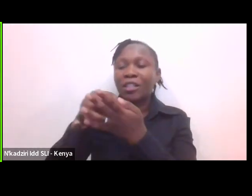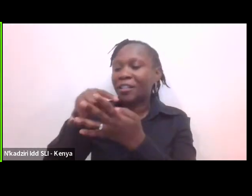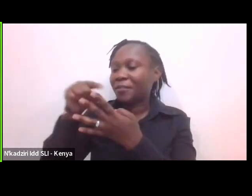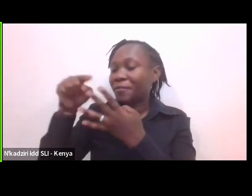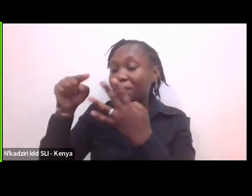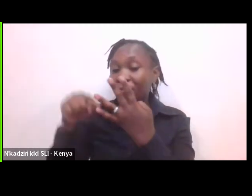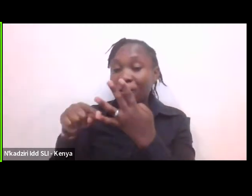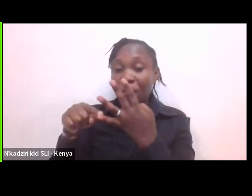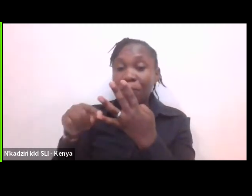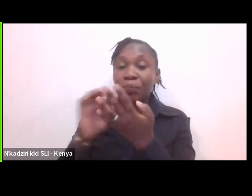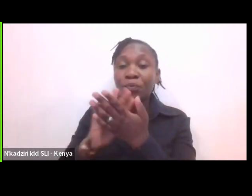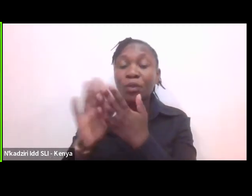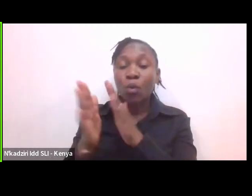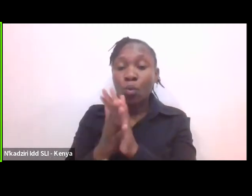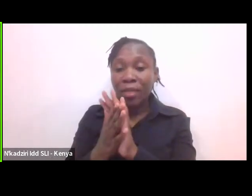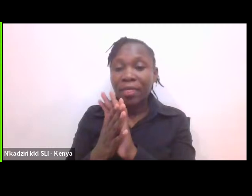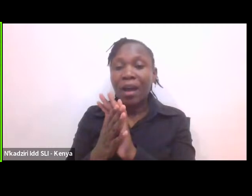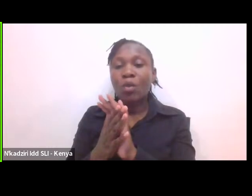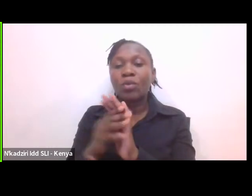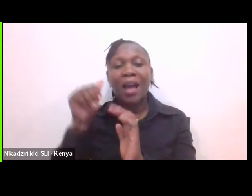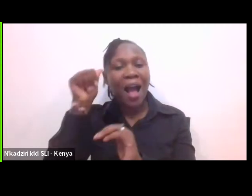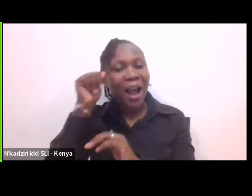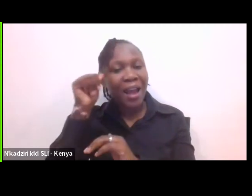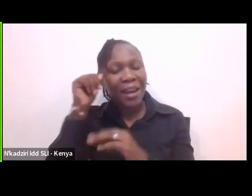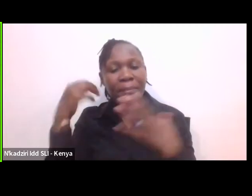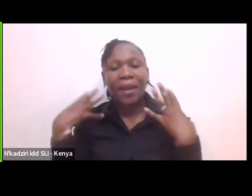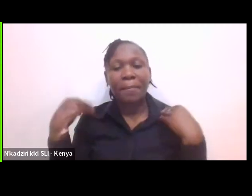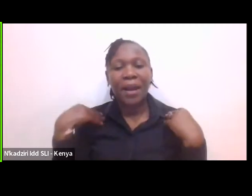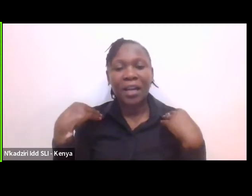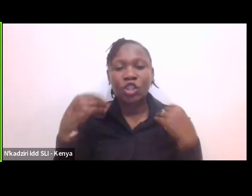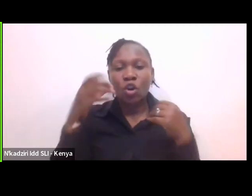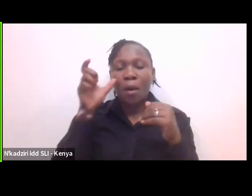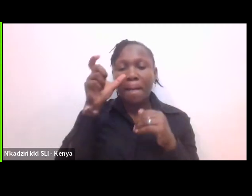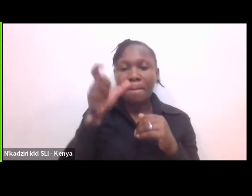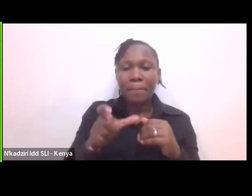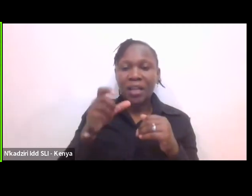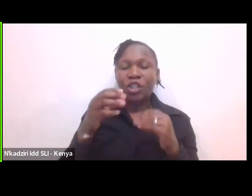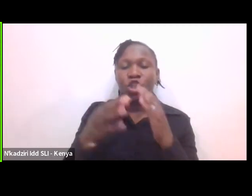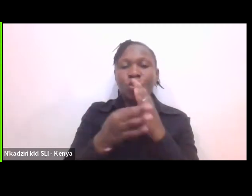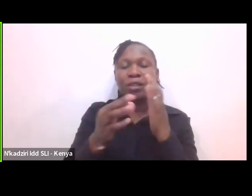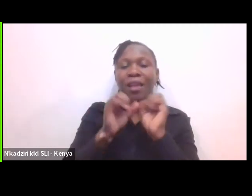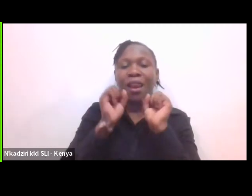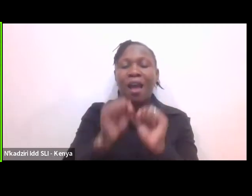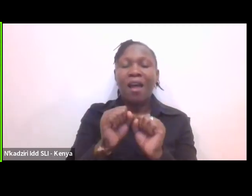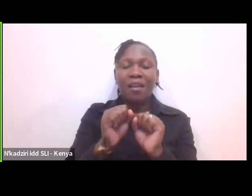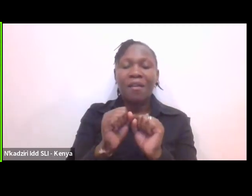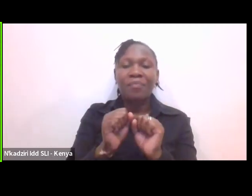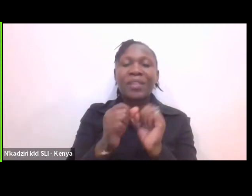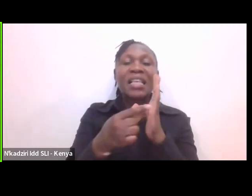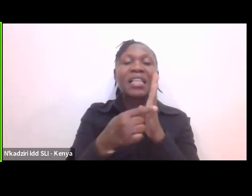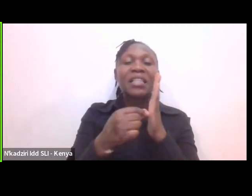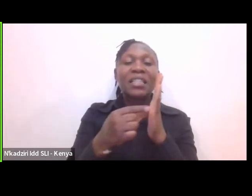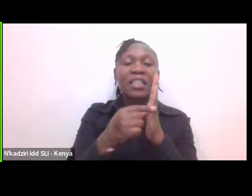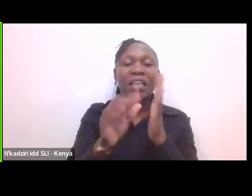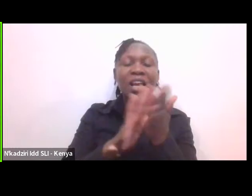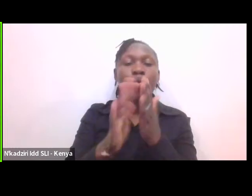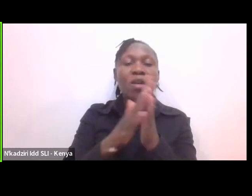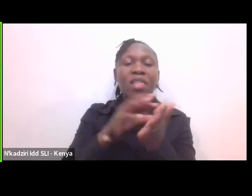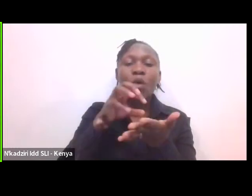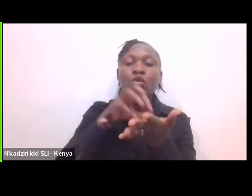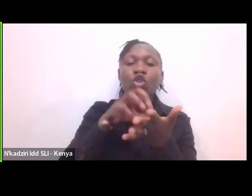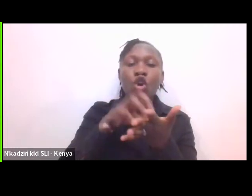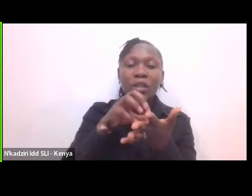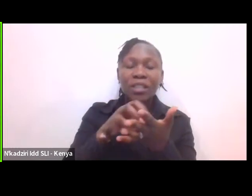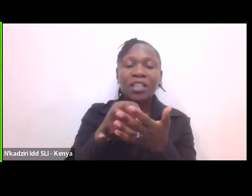skills is absurd. And skills without content is pointless. But